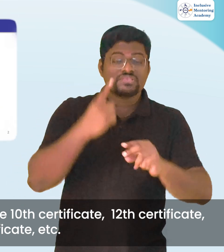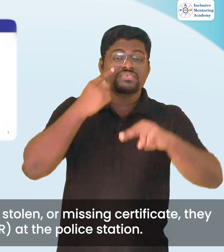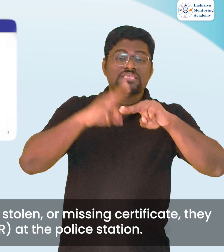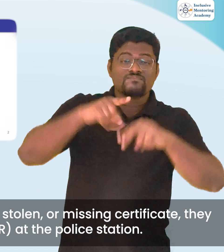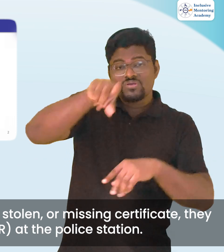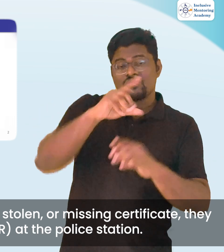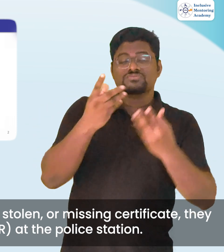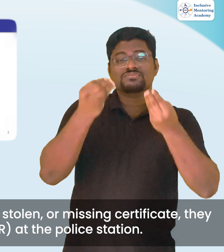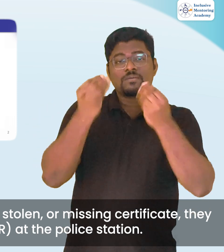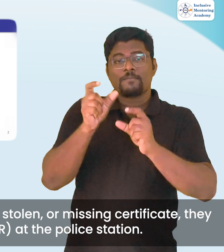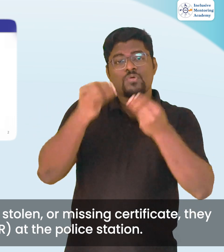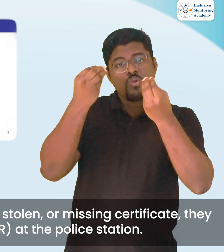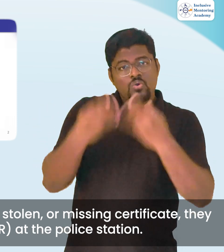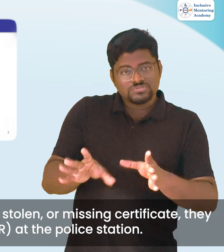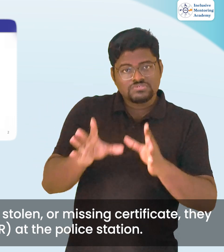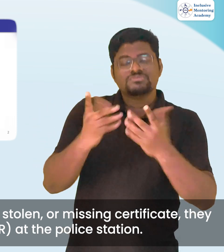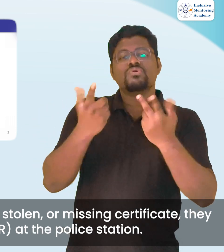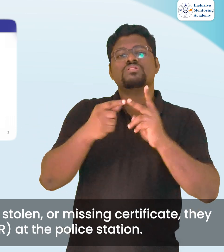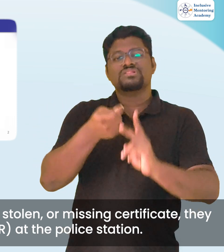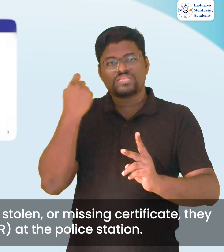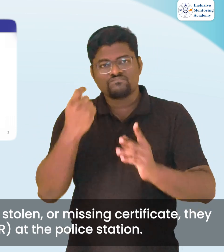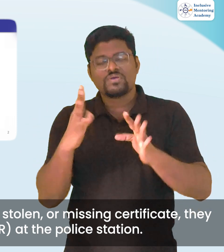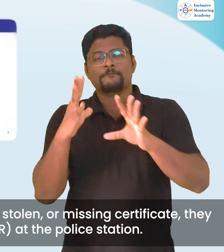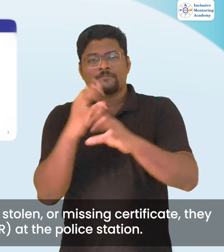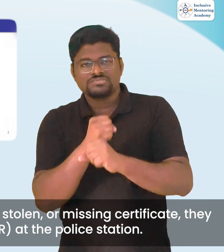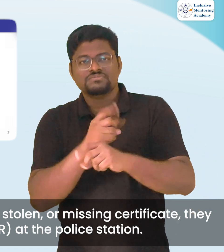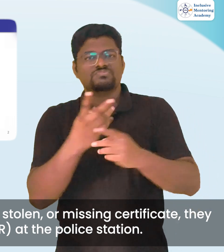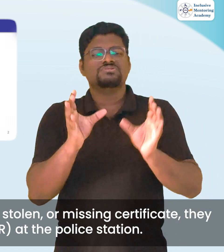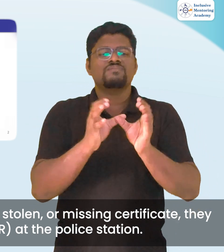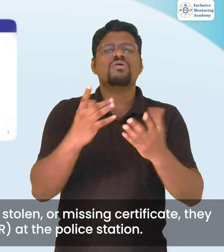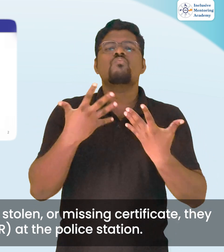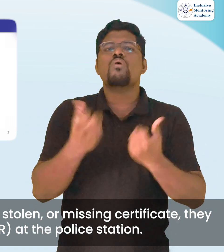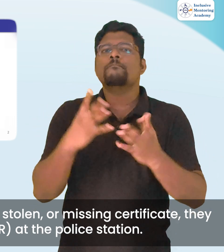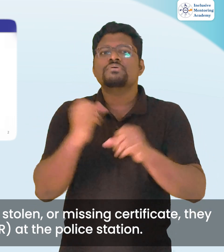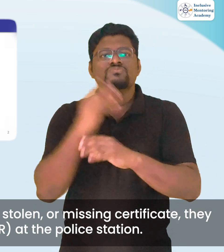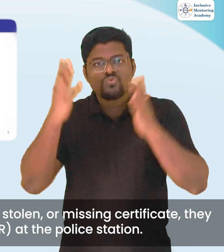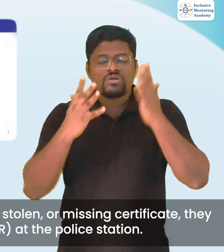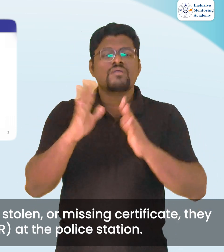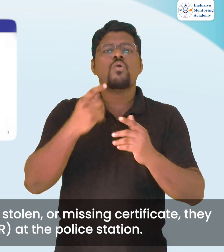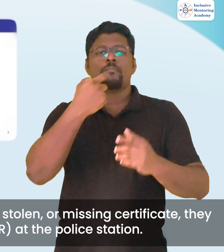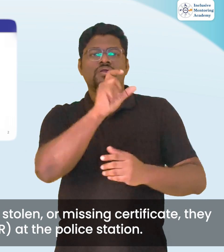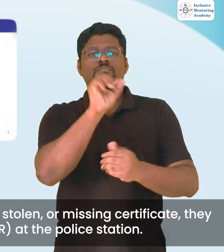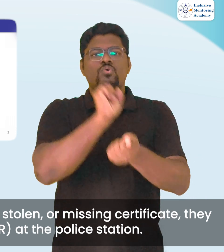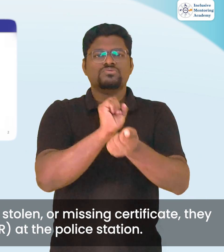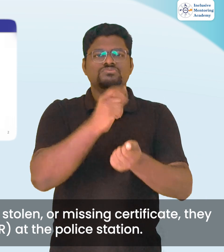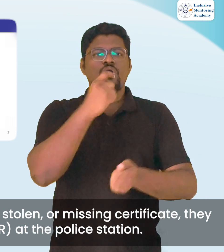If someone is worried about a lost, stolen, or missing certificate, they can file a complaint, FIR, at the police